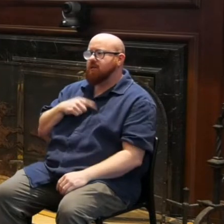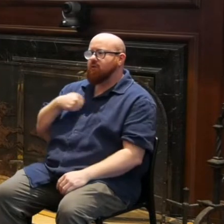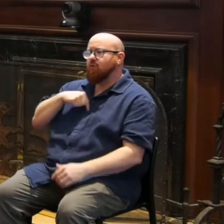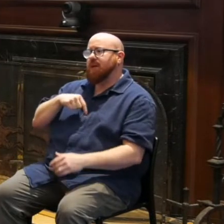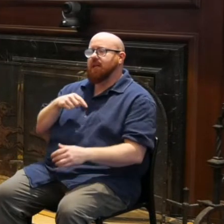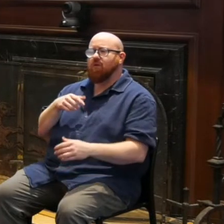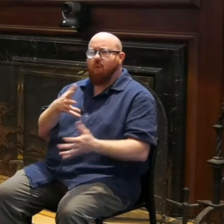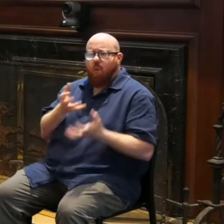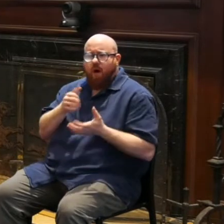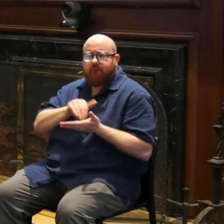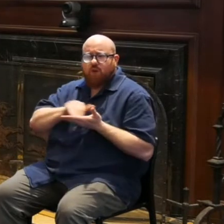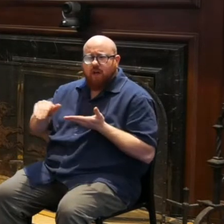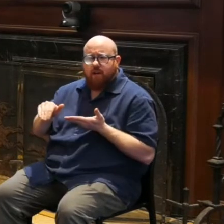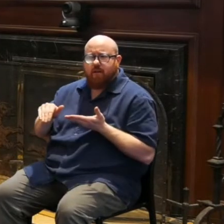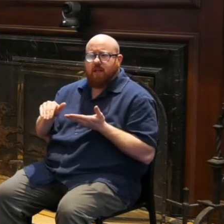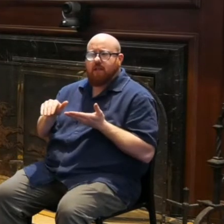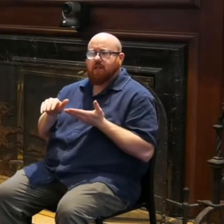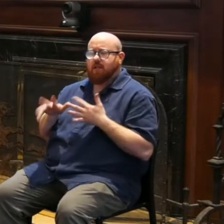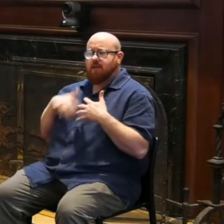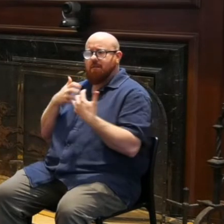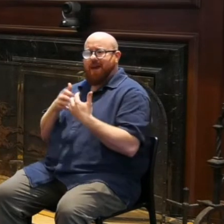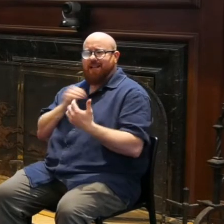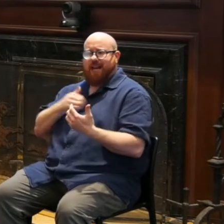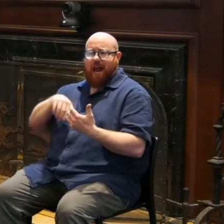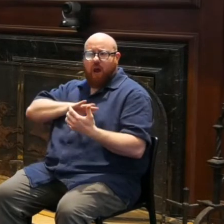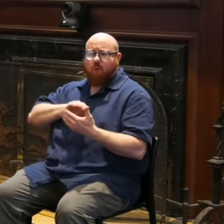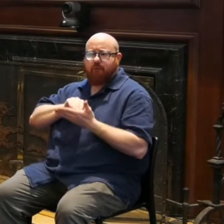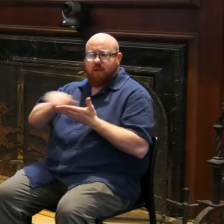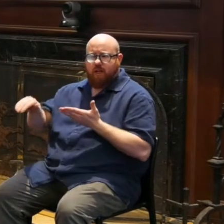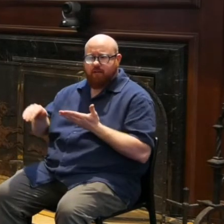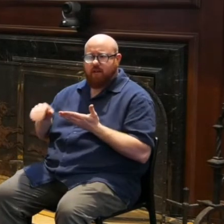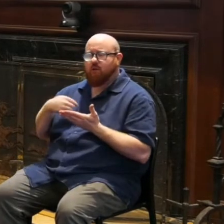forgiving, we show few signs of meaning it.